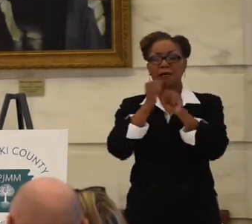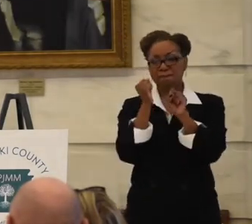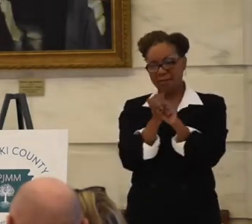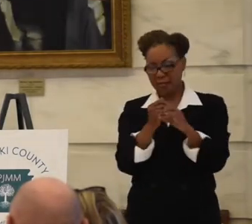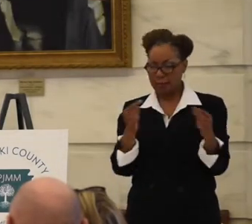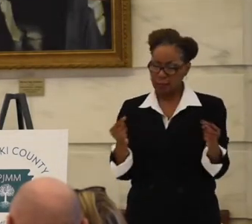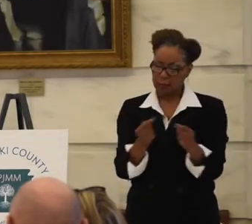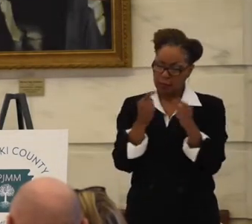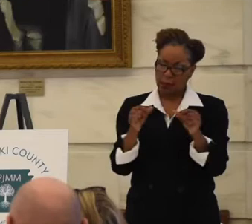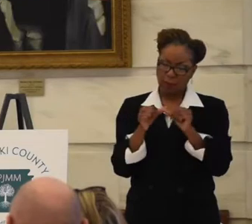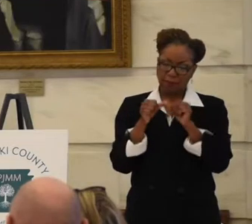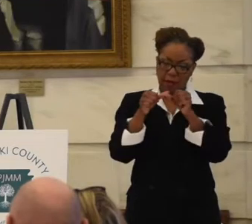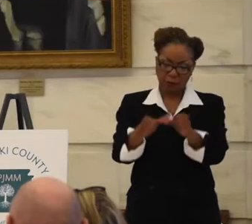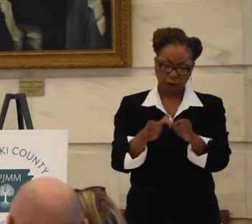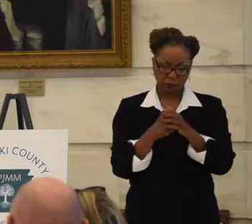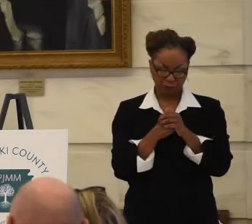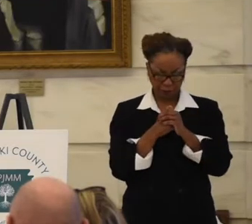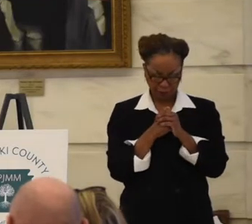fester.